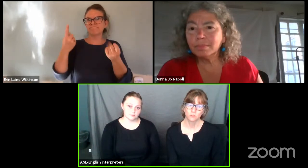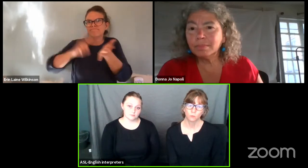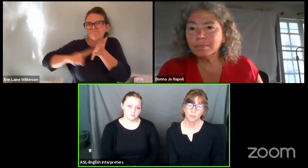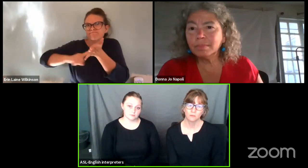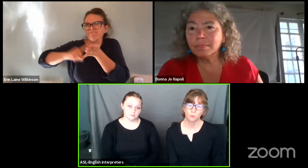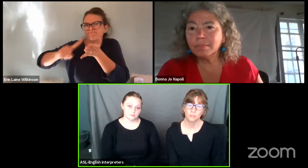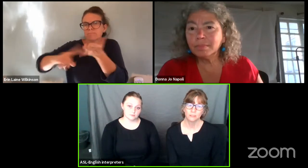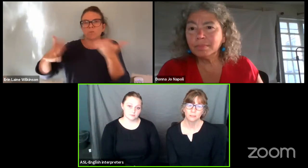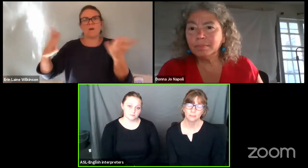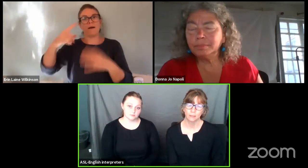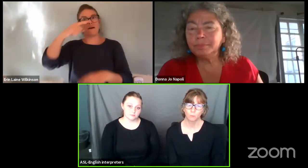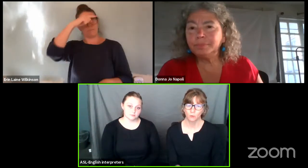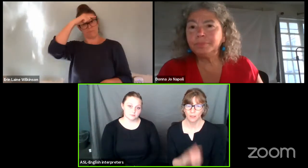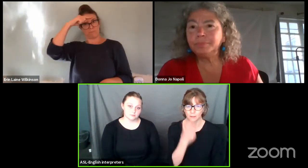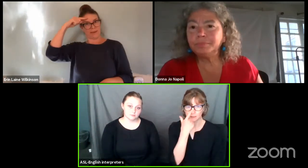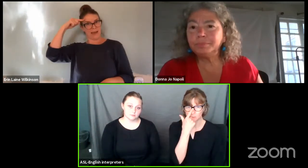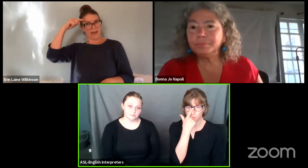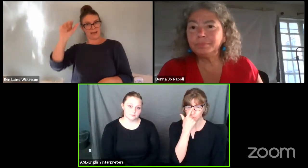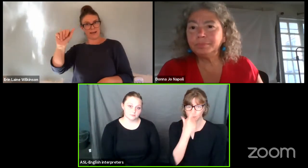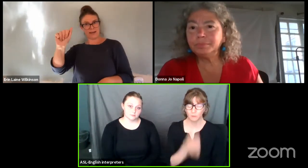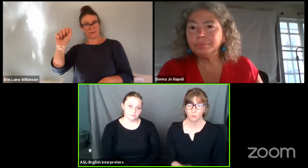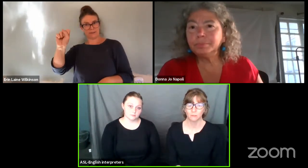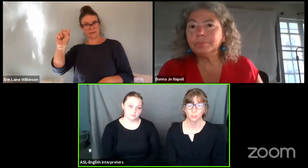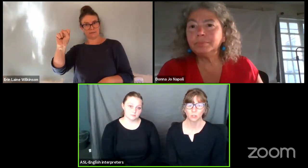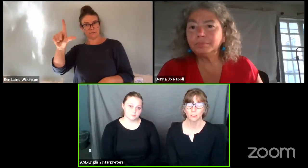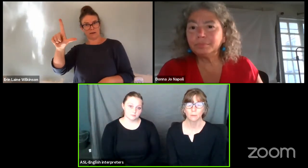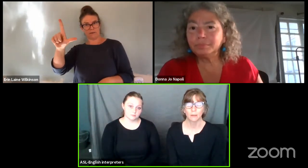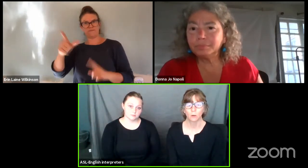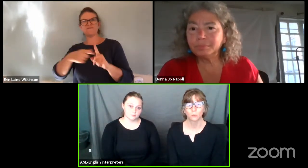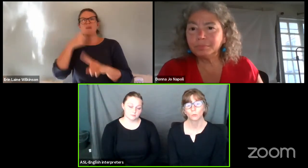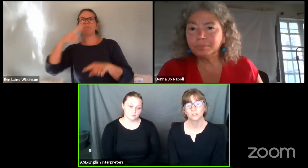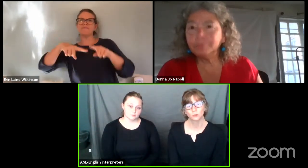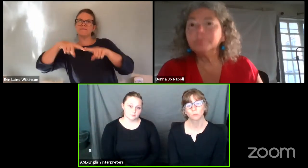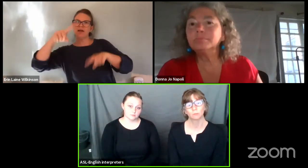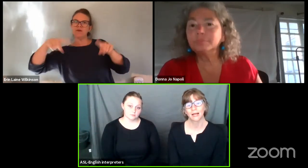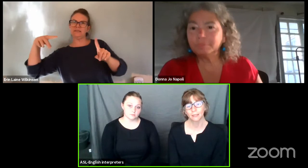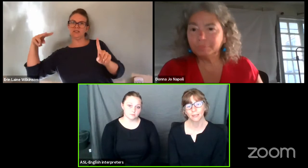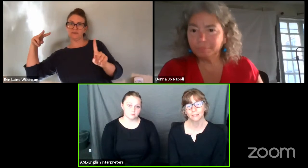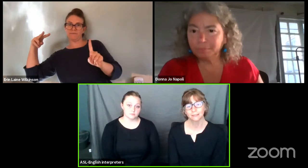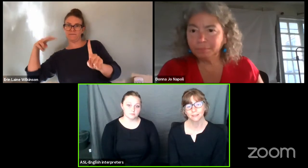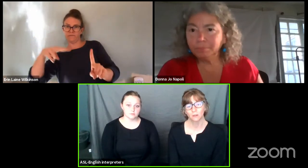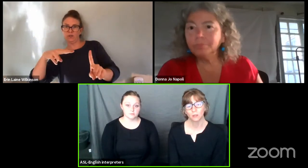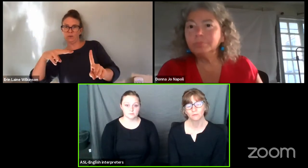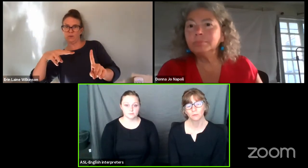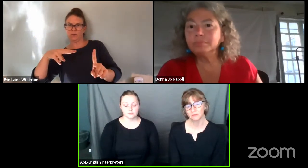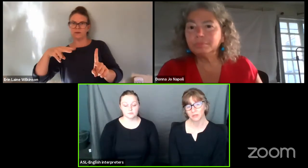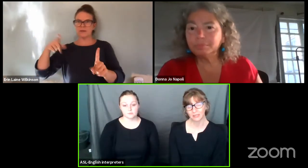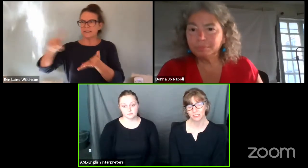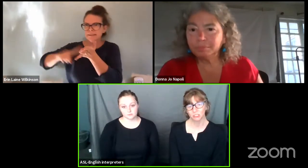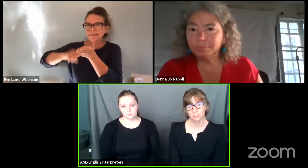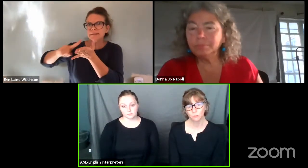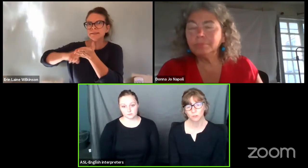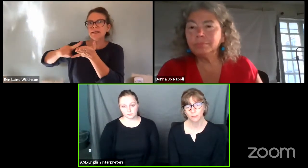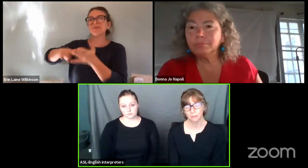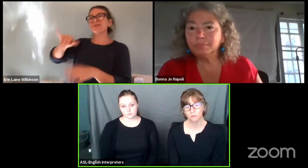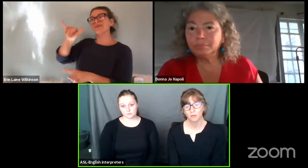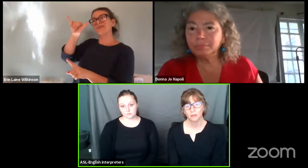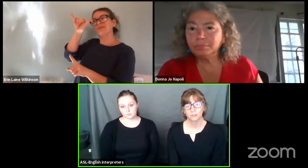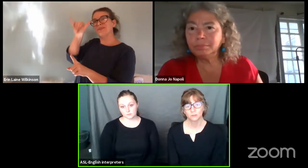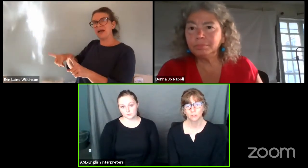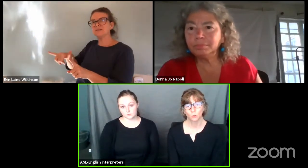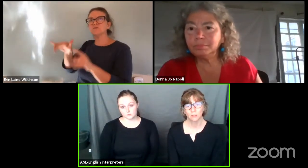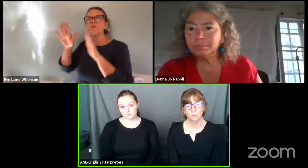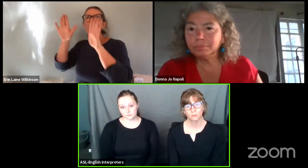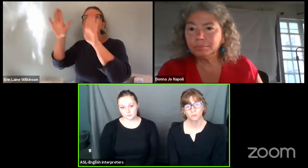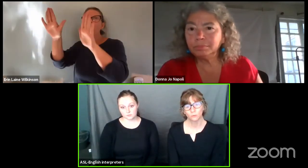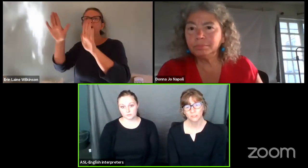It was a kind of a recent example, and people have been talking about research on Black ASL from a variationist perspective.